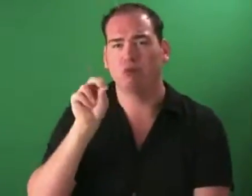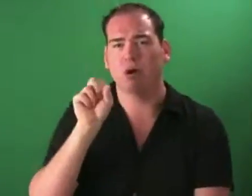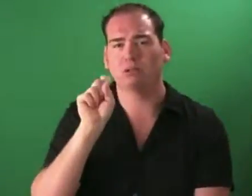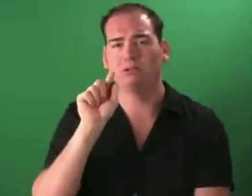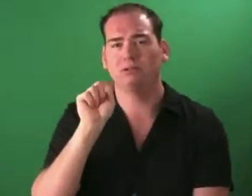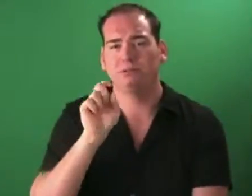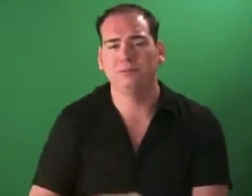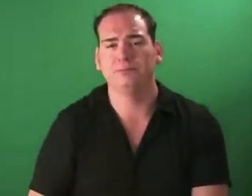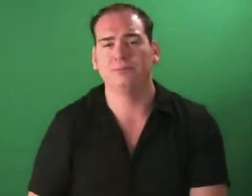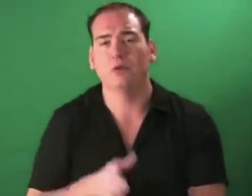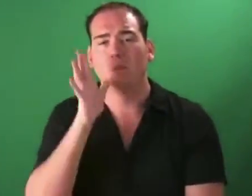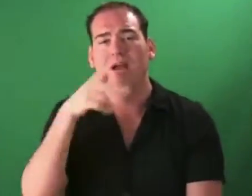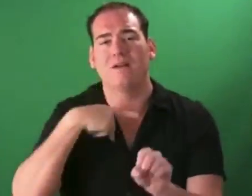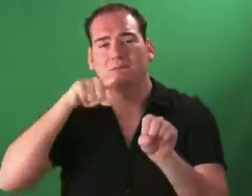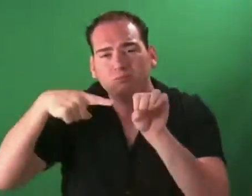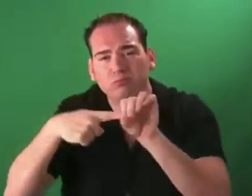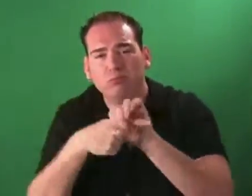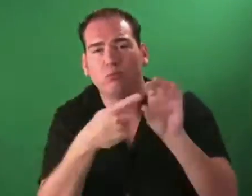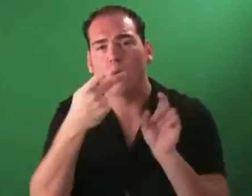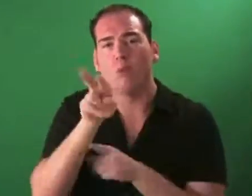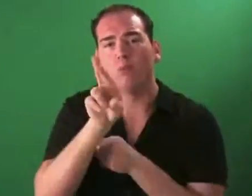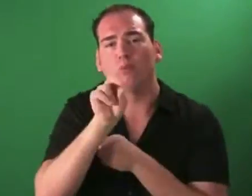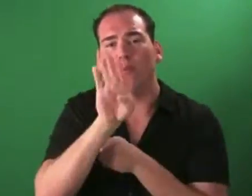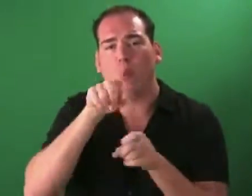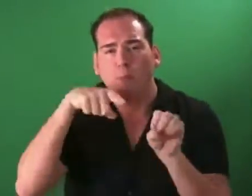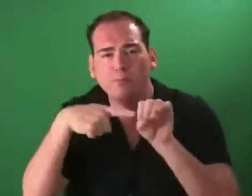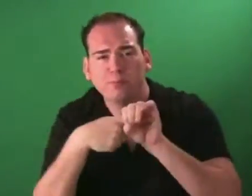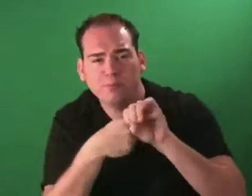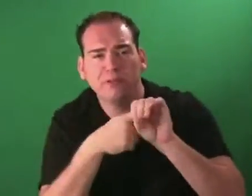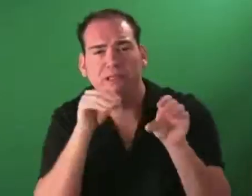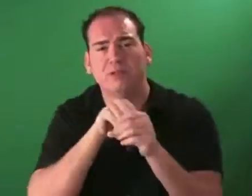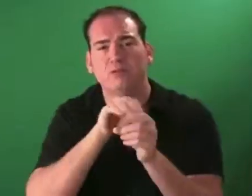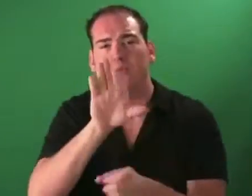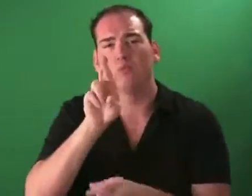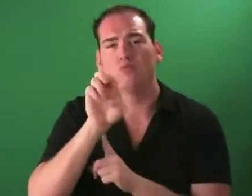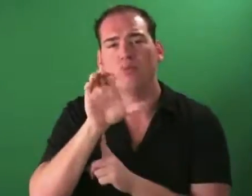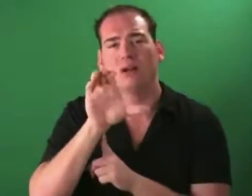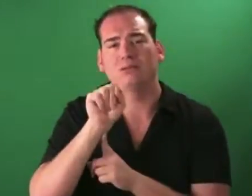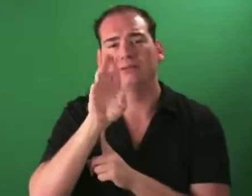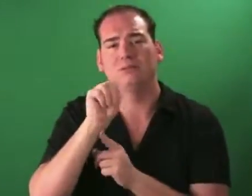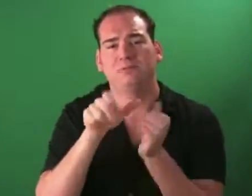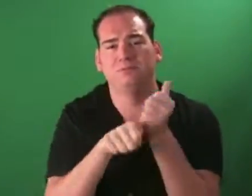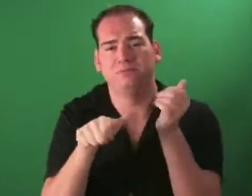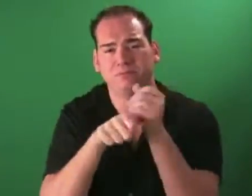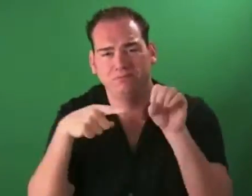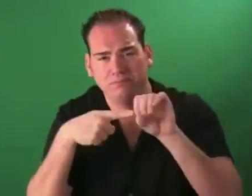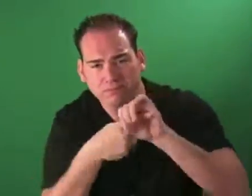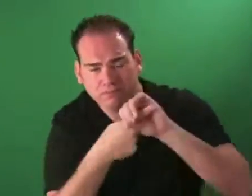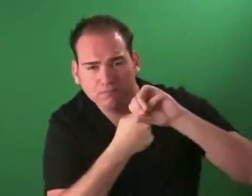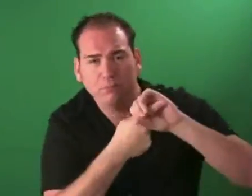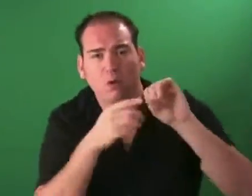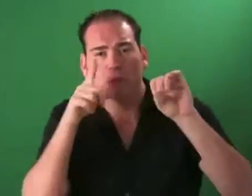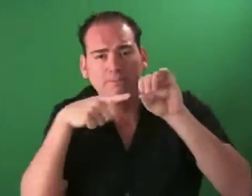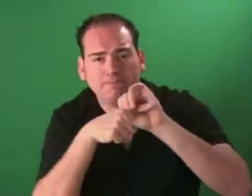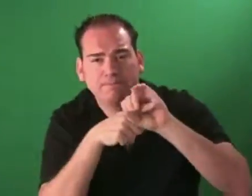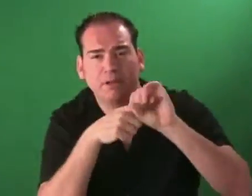called a trisectal ultrasound, and it is going to do an ultrasound on the prostate. During